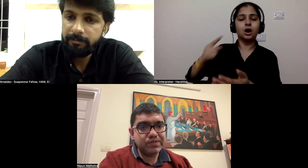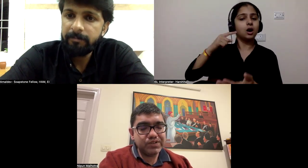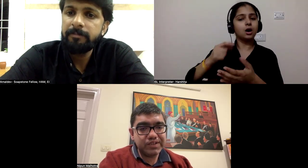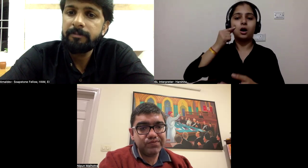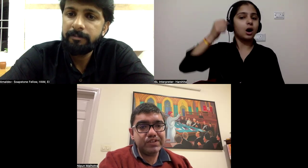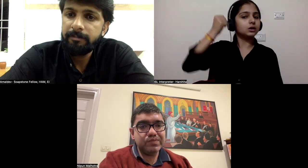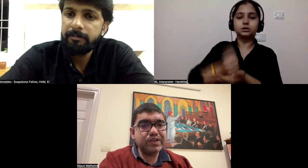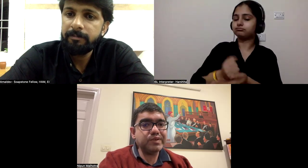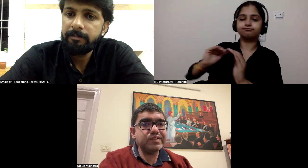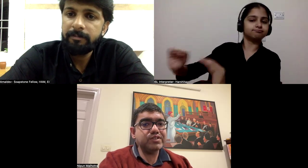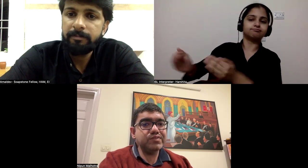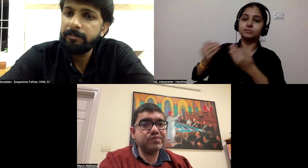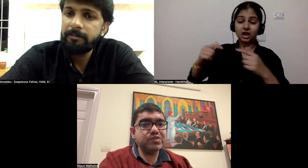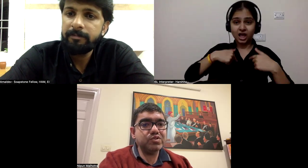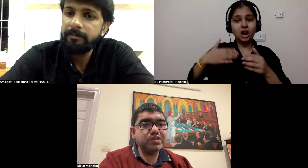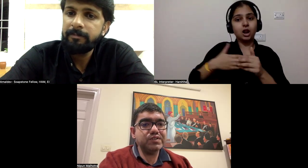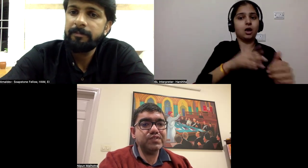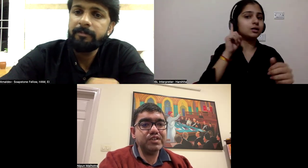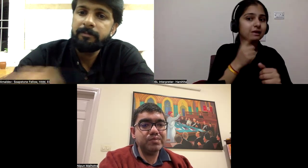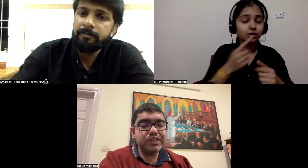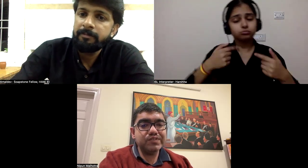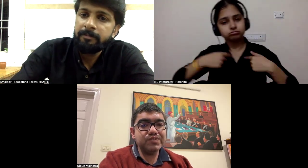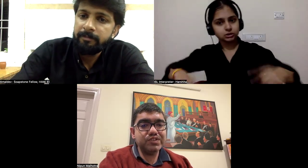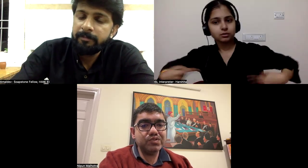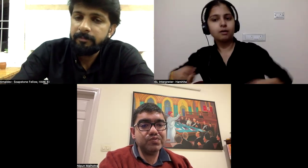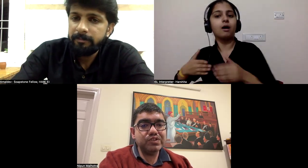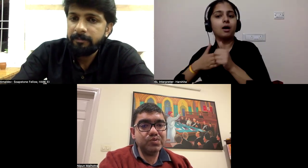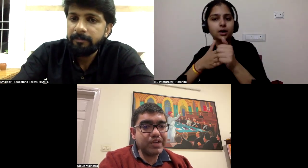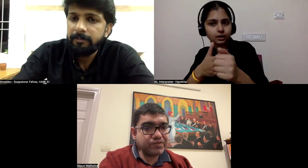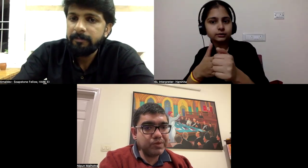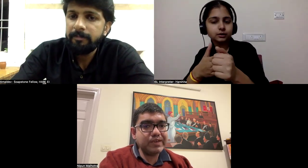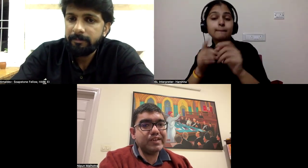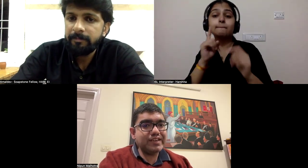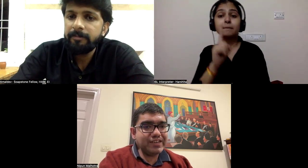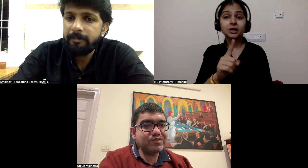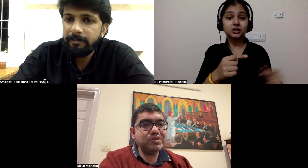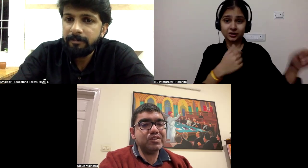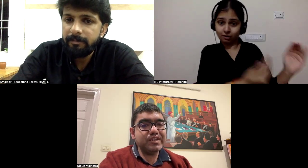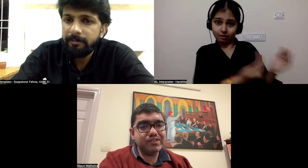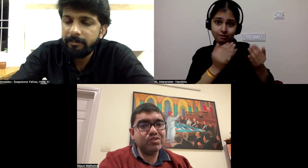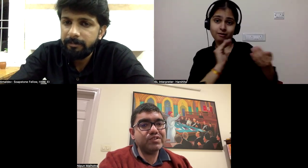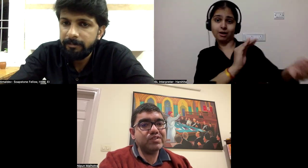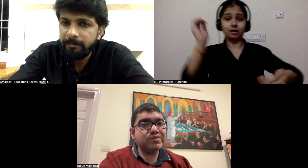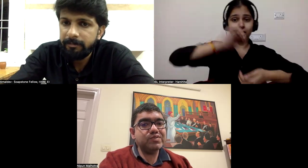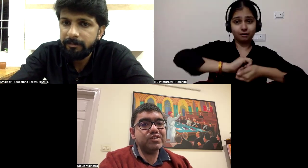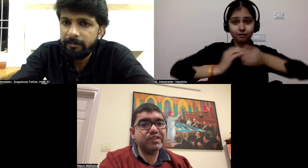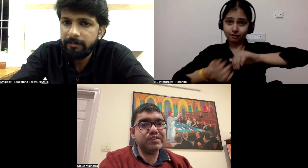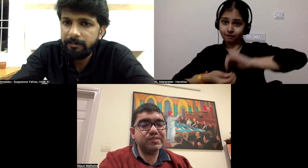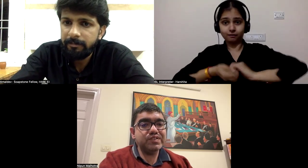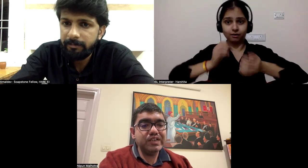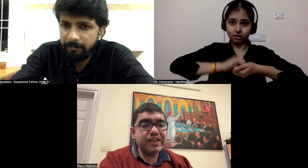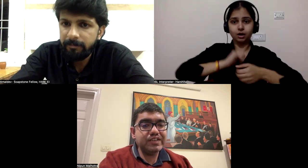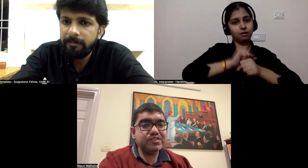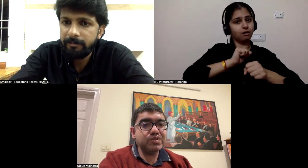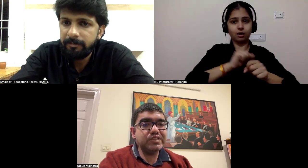lead the way for deaf, and I might have to lead the way for locomotor. But you will have to be my ally, I'll have to be your ally, and all of us will have to work